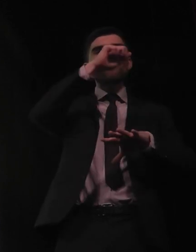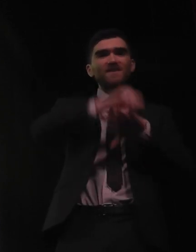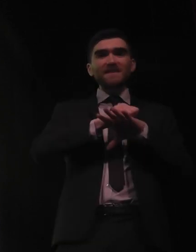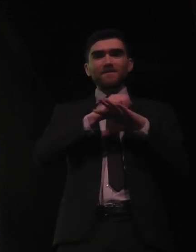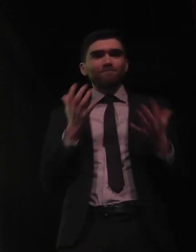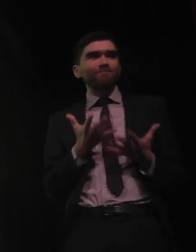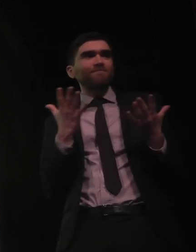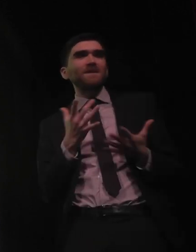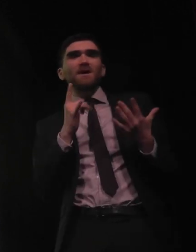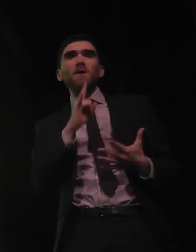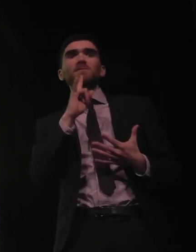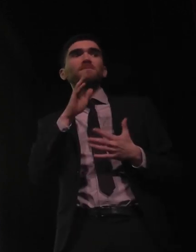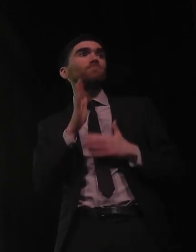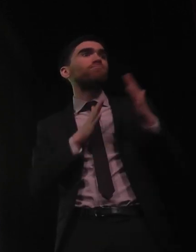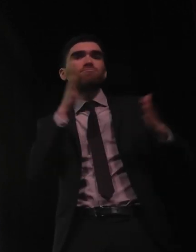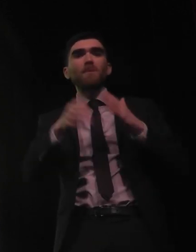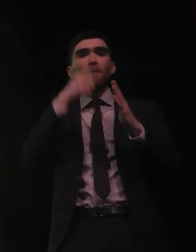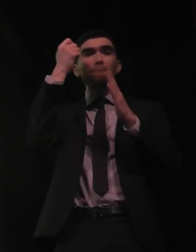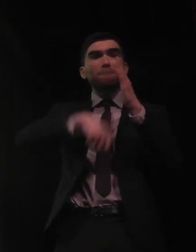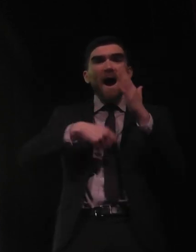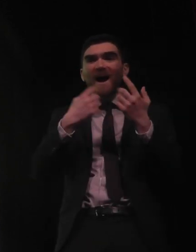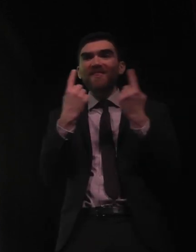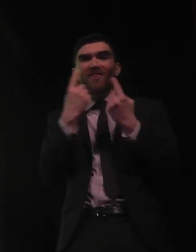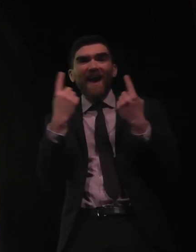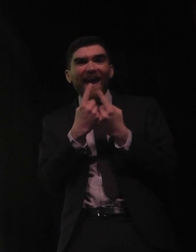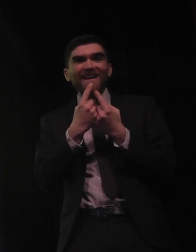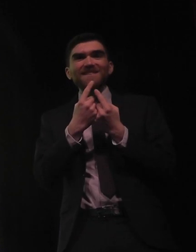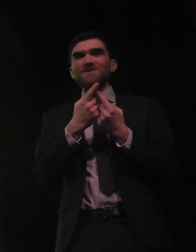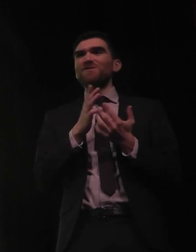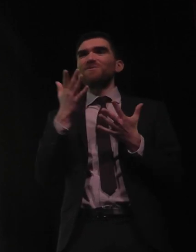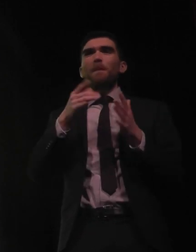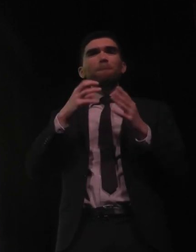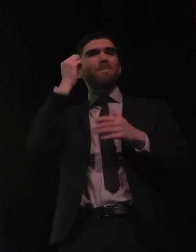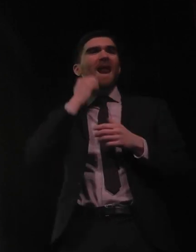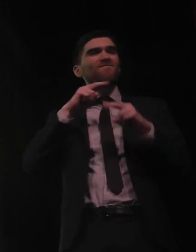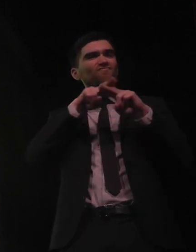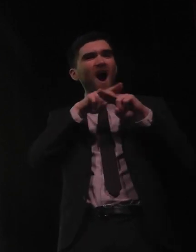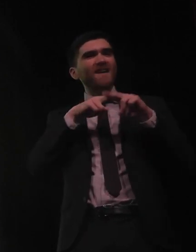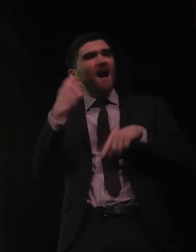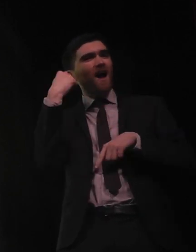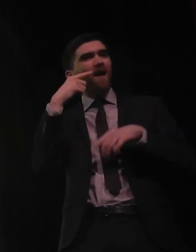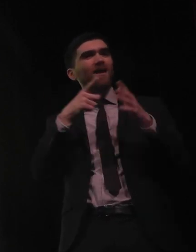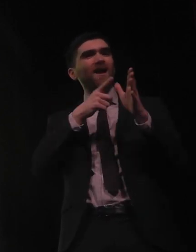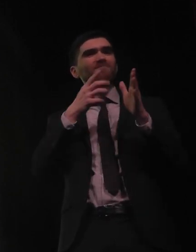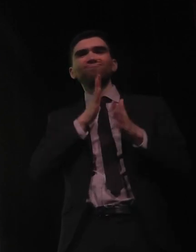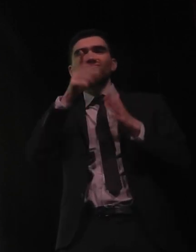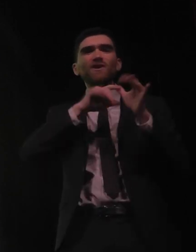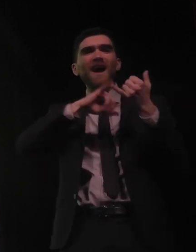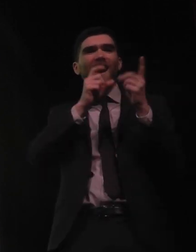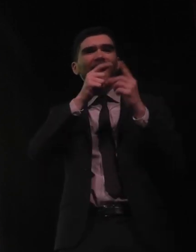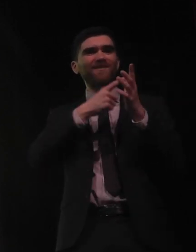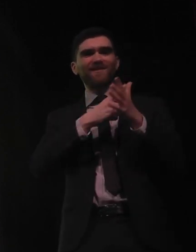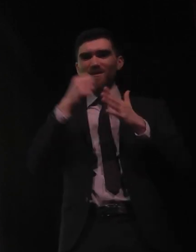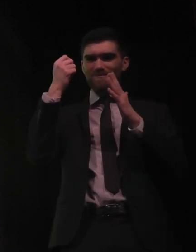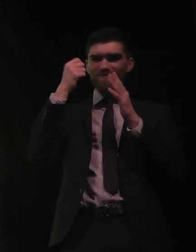economy. What am I big? For flat screen TV on Asda, Black Friday. Carbon production exported